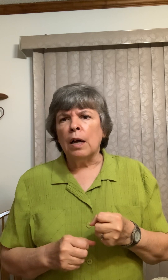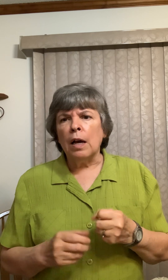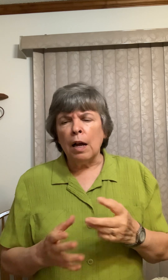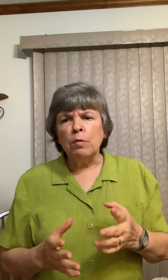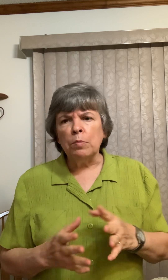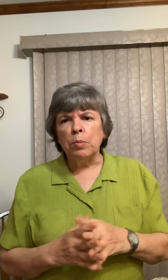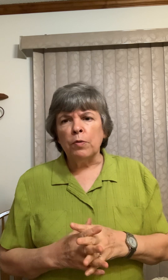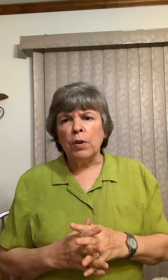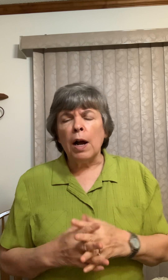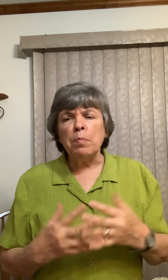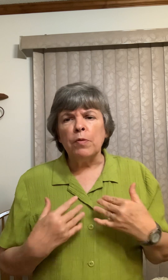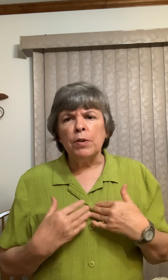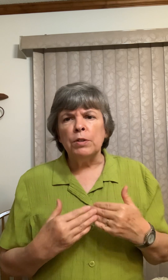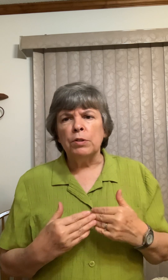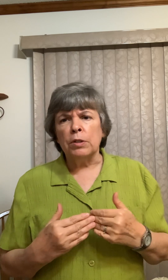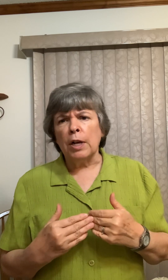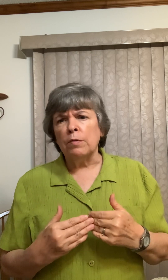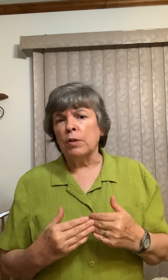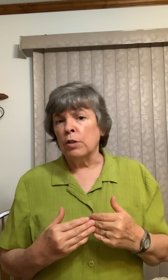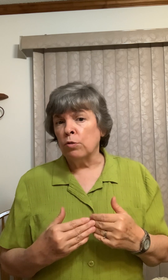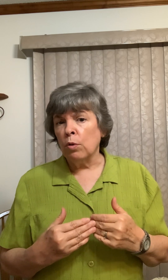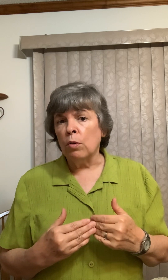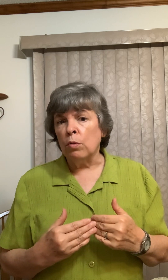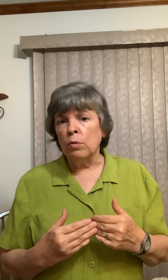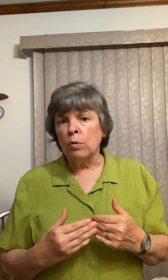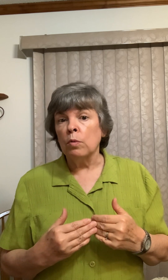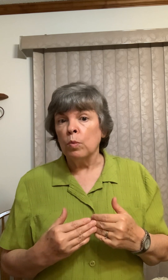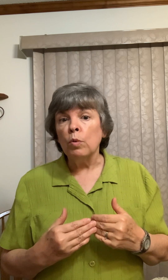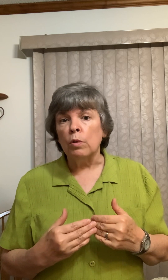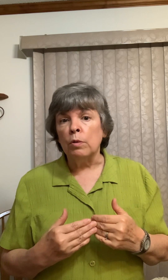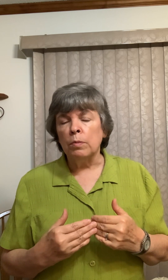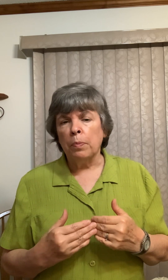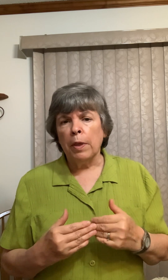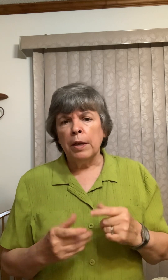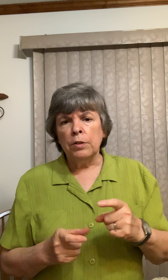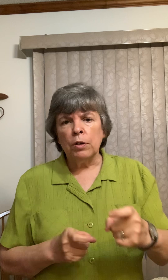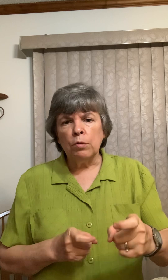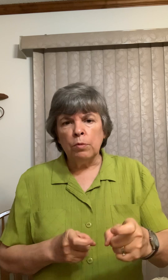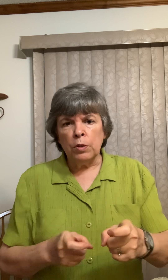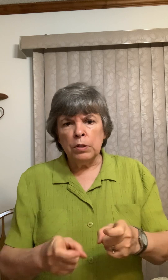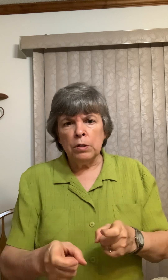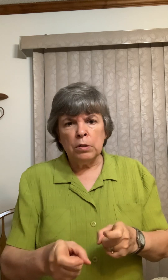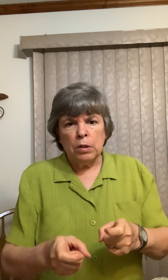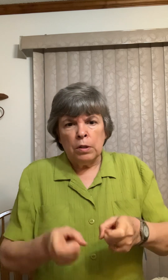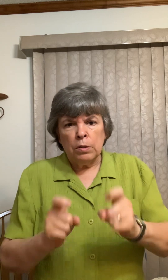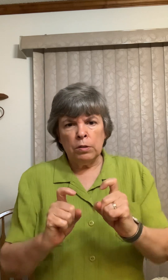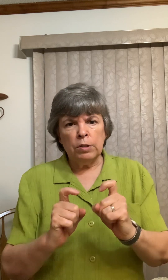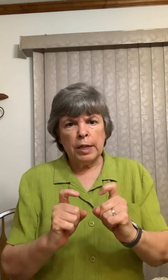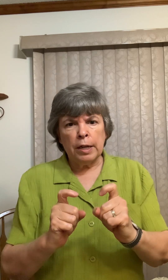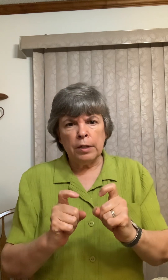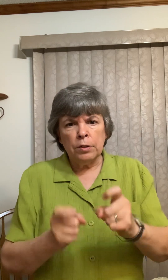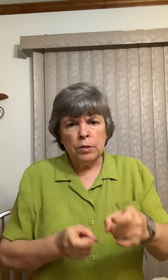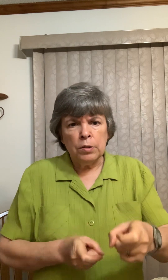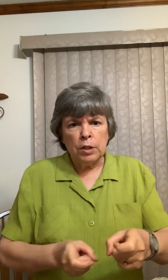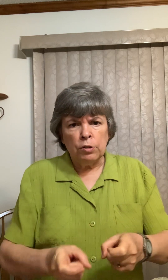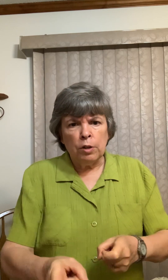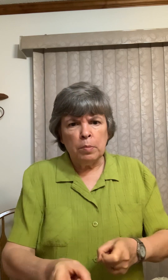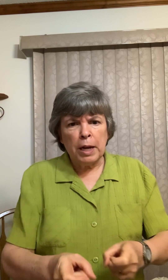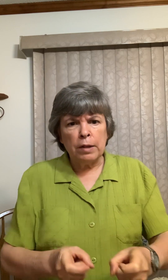I prefer to use the sign for control or rule. So this is, you take X's and you go back and